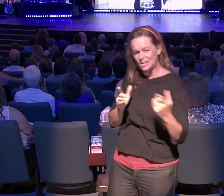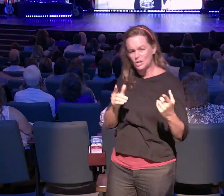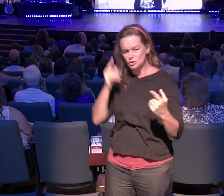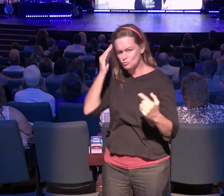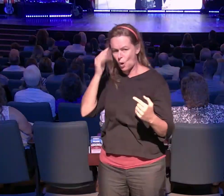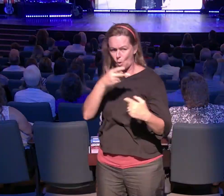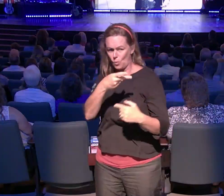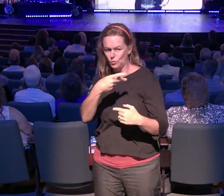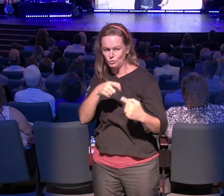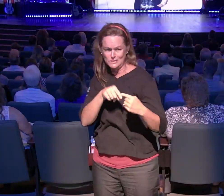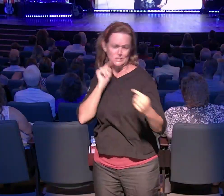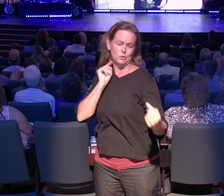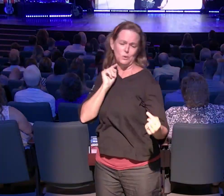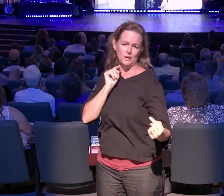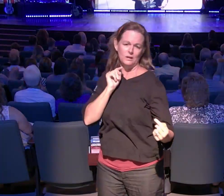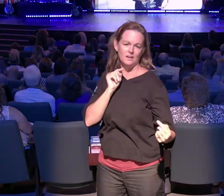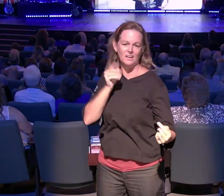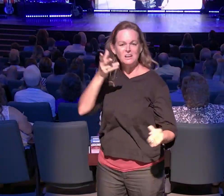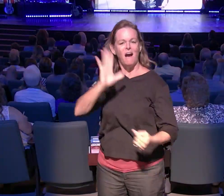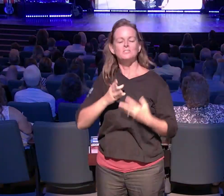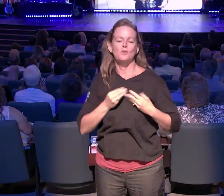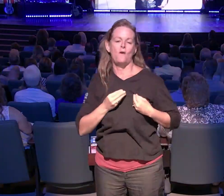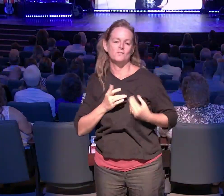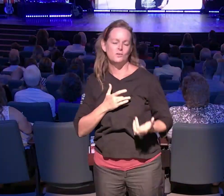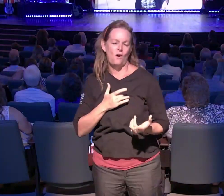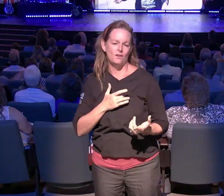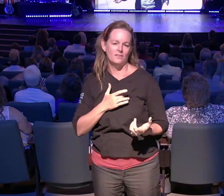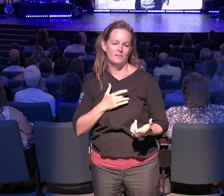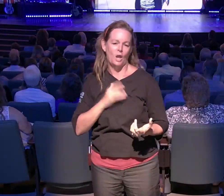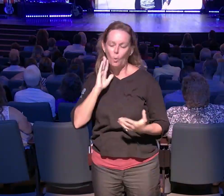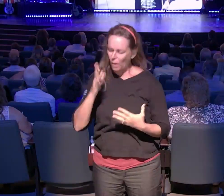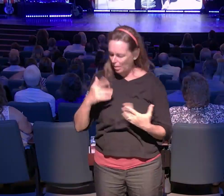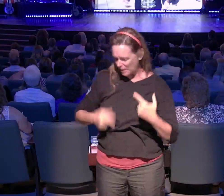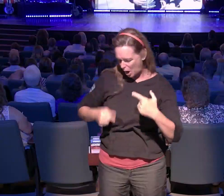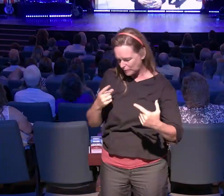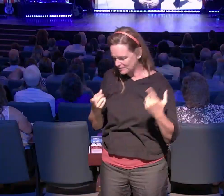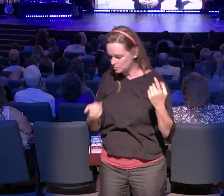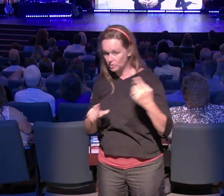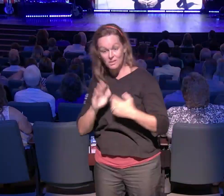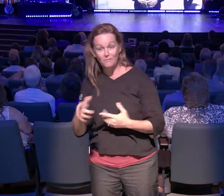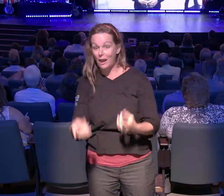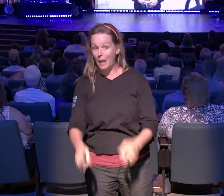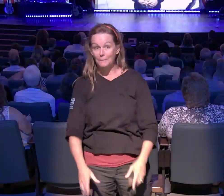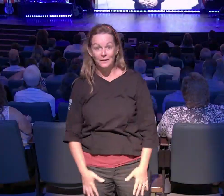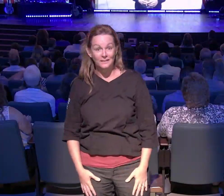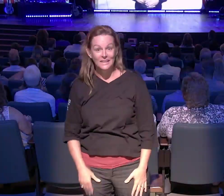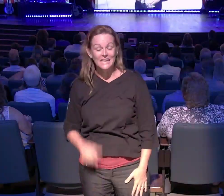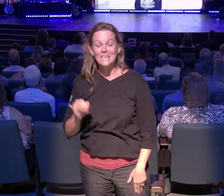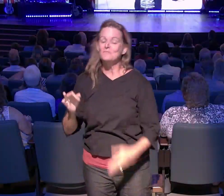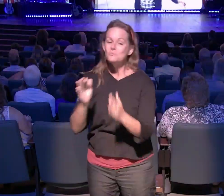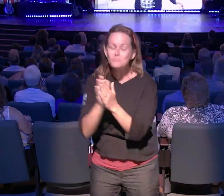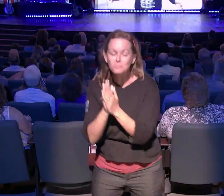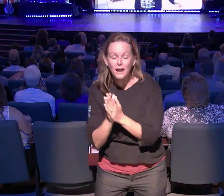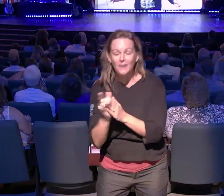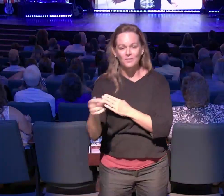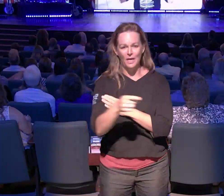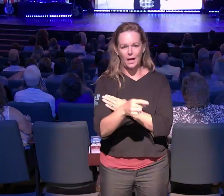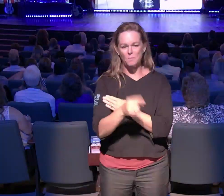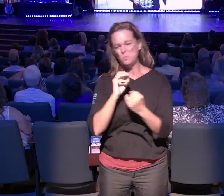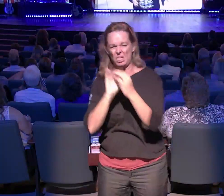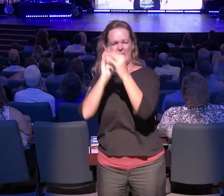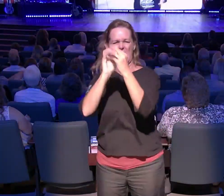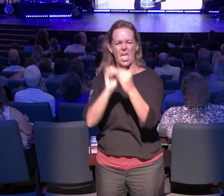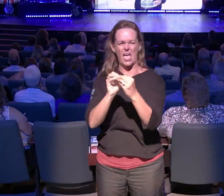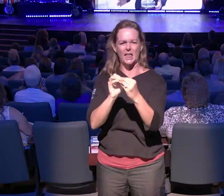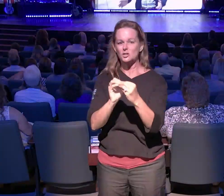to eye with, God begins to soften your heart for them. There'll be arguments that won't ever be had, fights that won't ever take place,